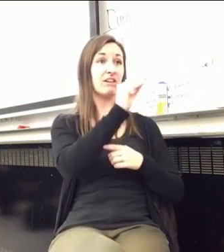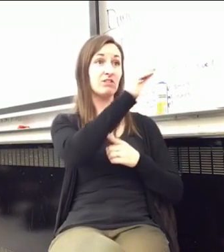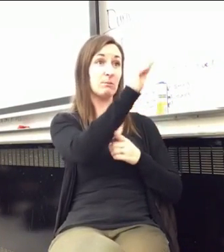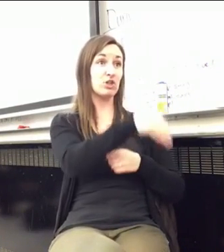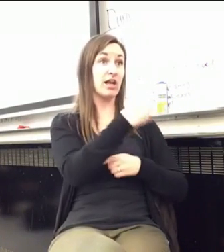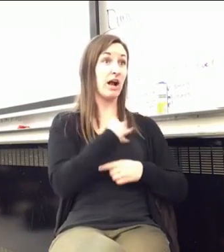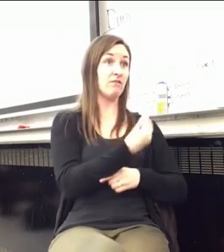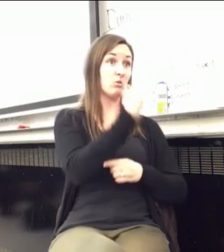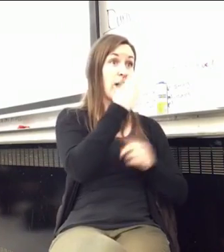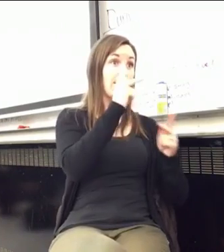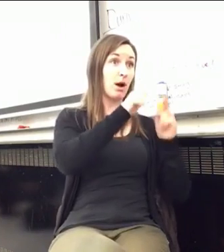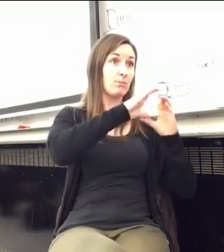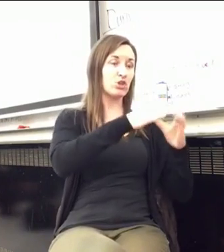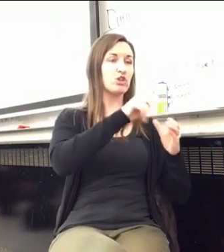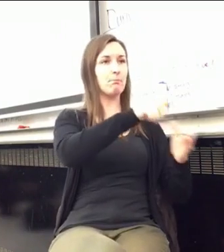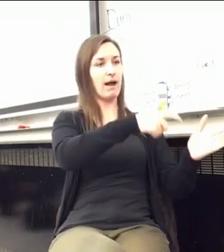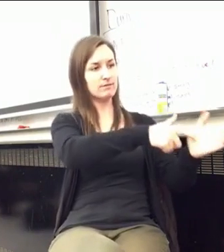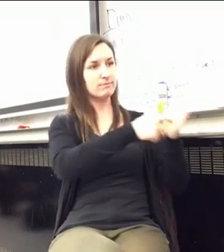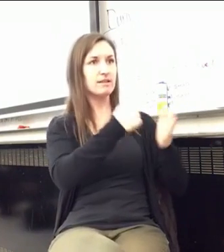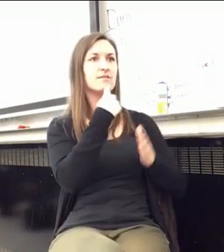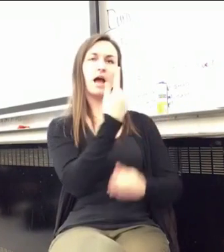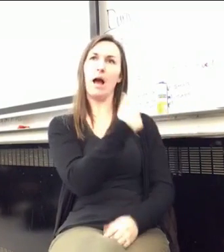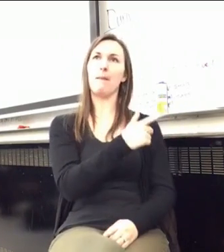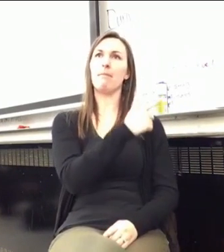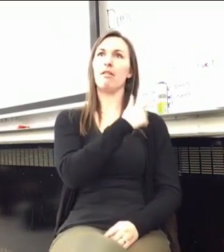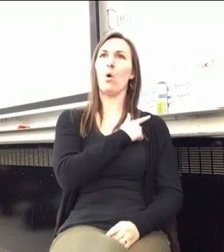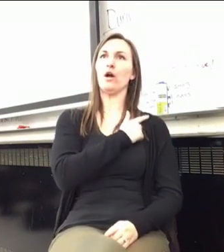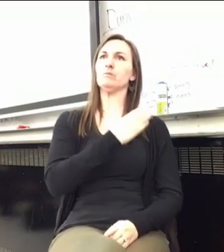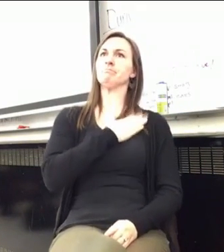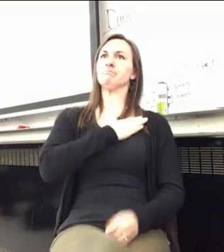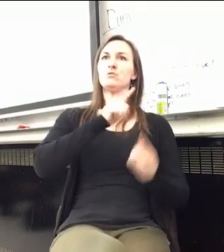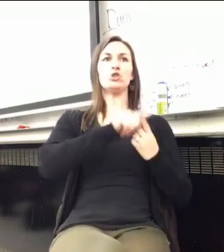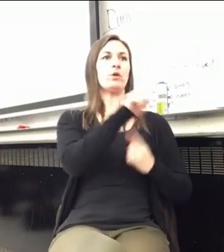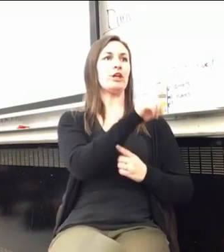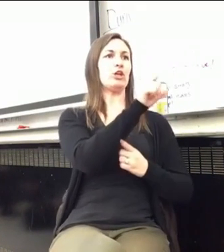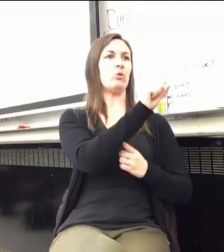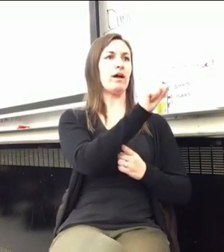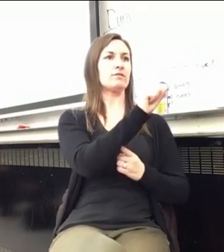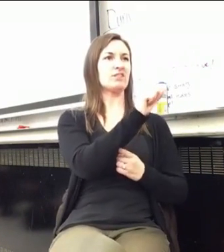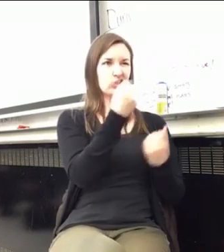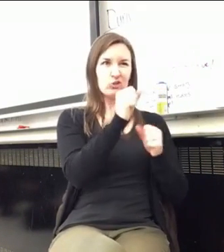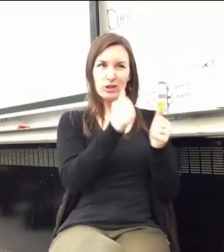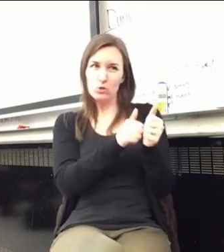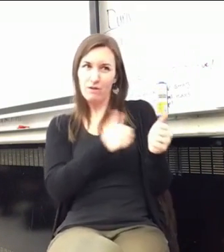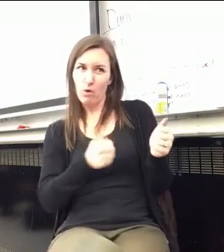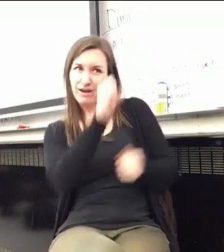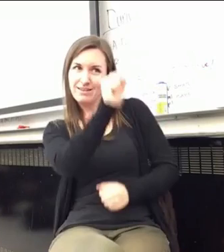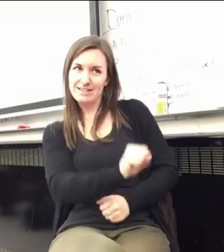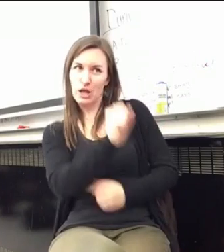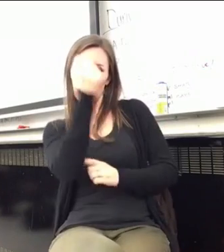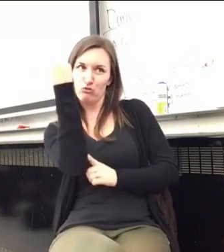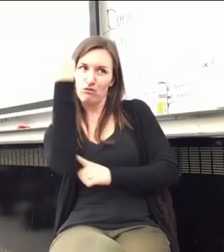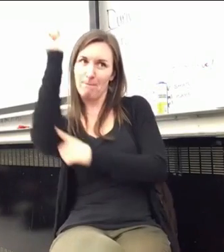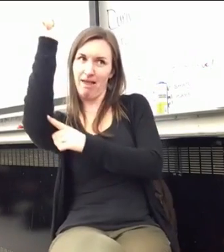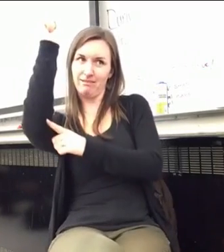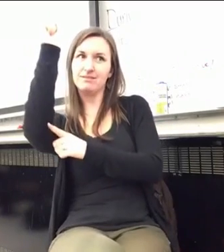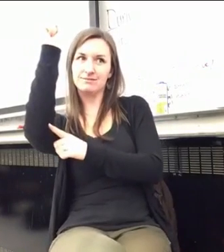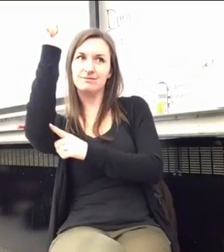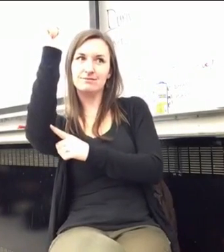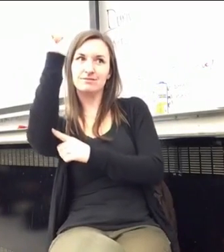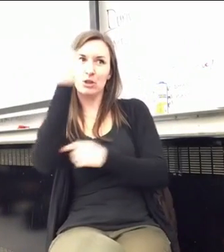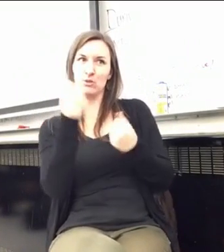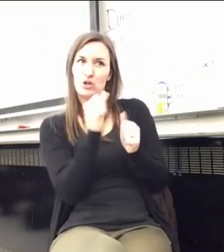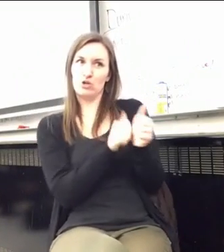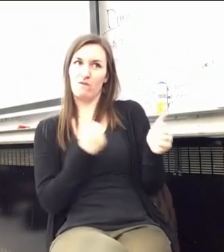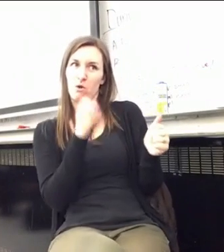United States. As a compromise, instead of having the South rebel again, which is probably what would have happened had the Wade Davis bill passed,